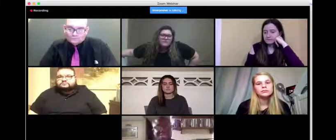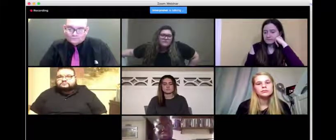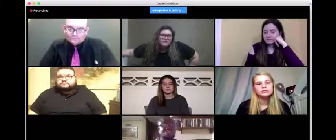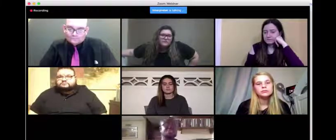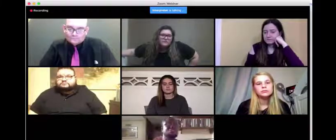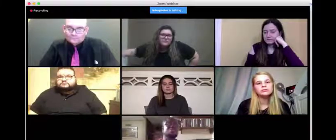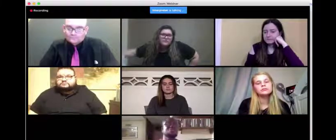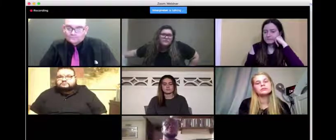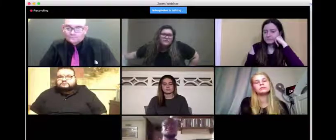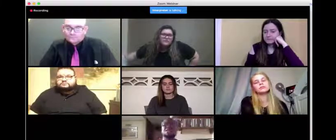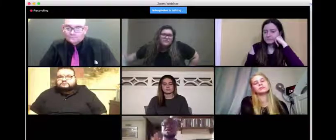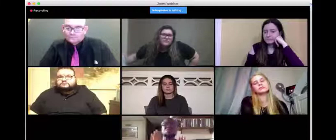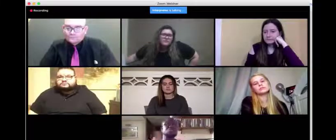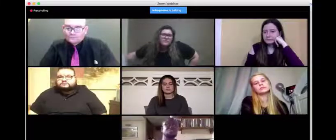things. Um,